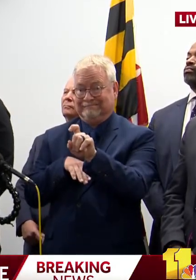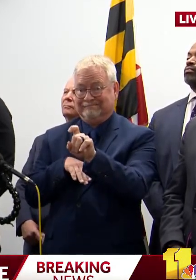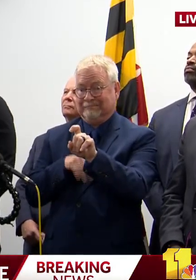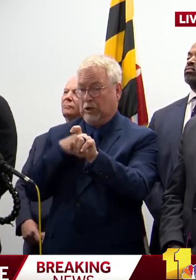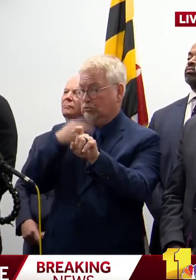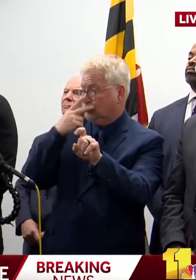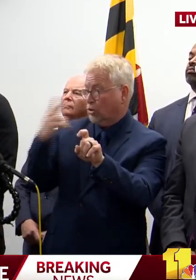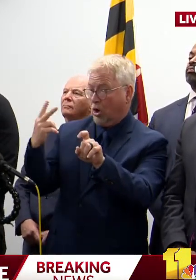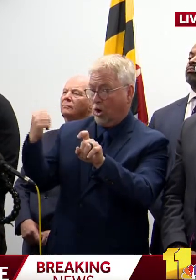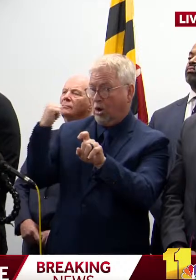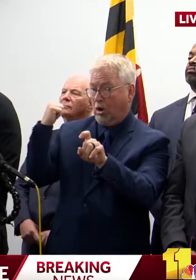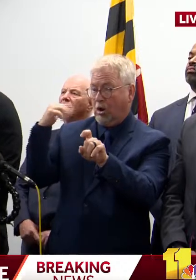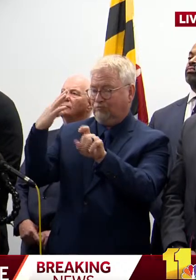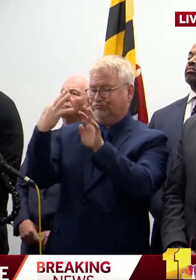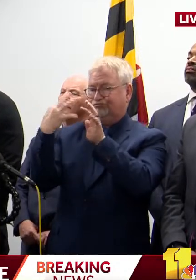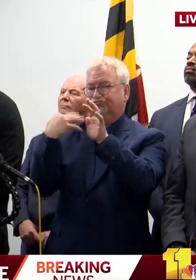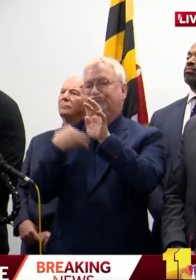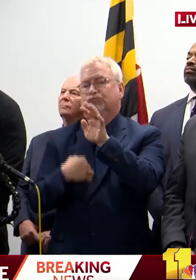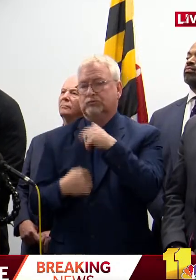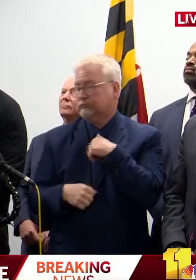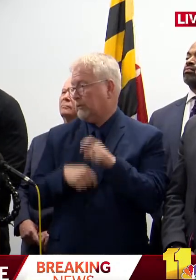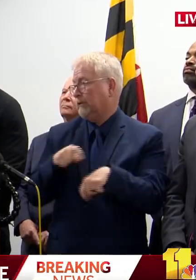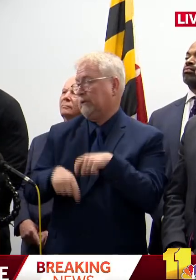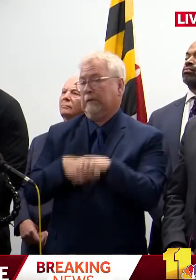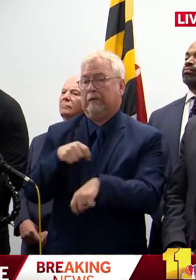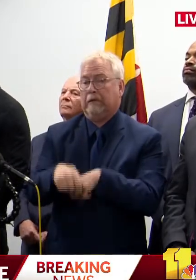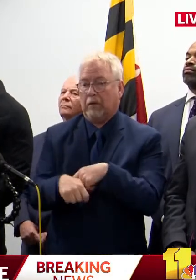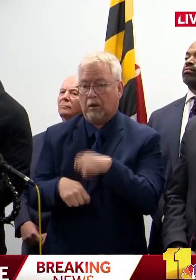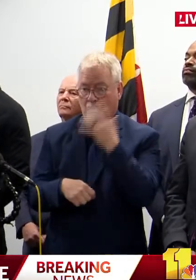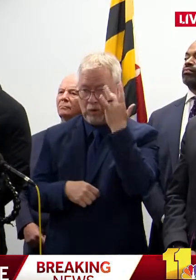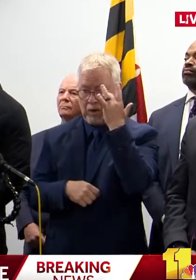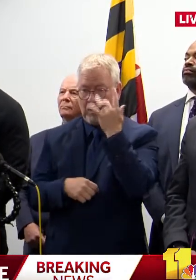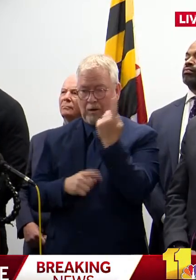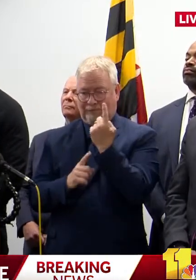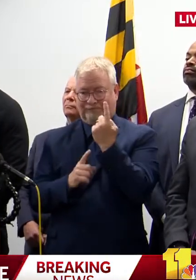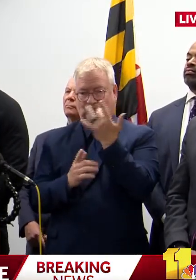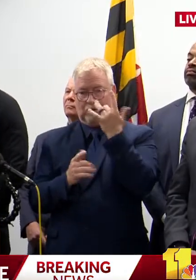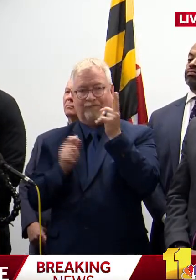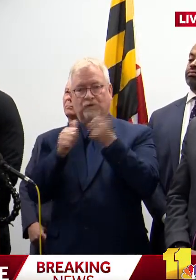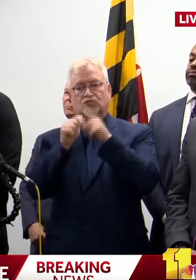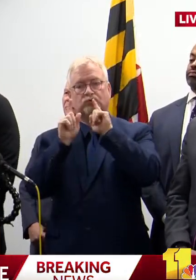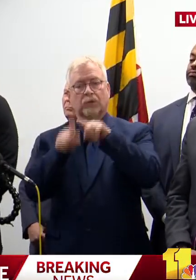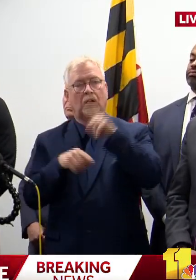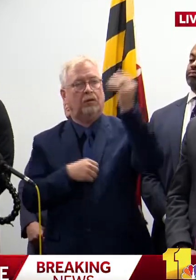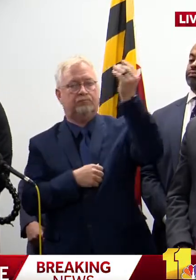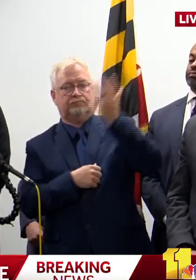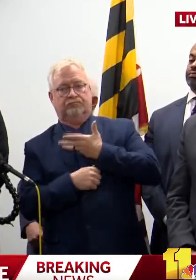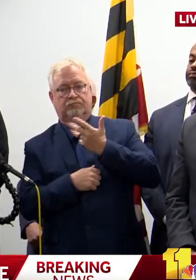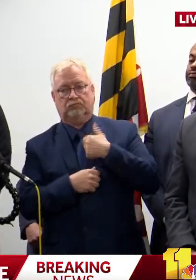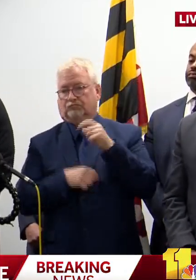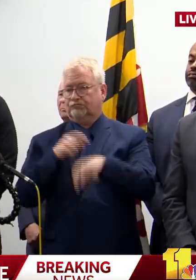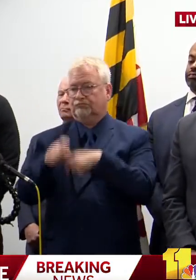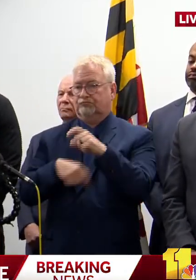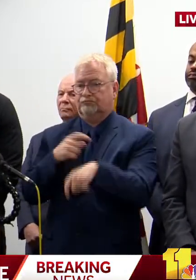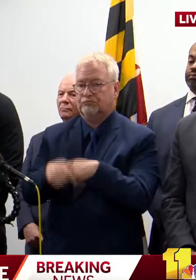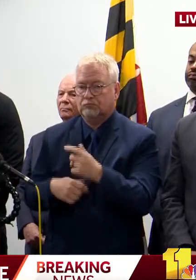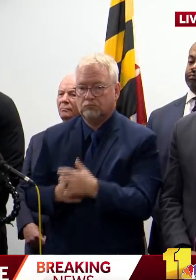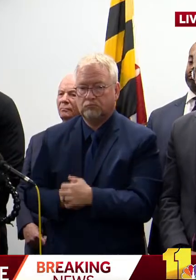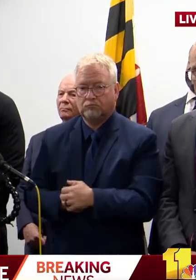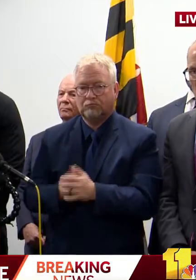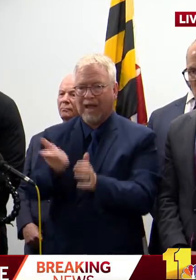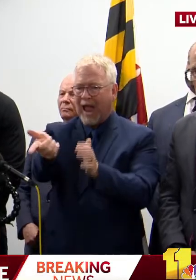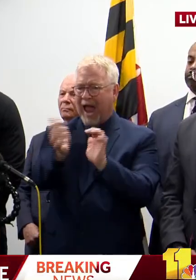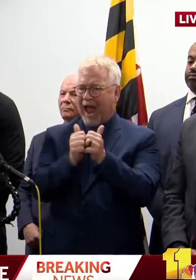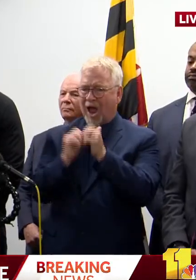fall right after he moved off, it was because it was a first responder who was telling him to move off of the bridge. I'm sorry, how did